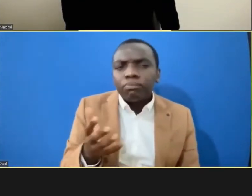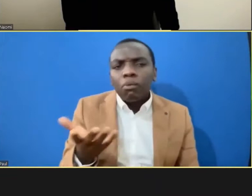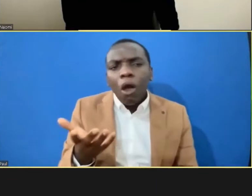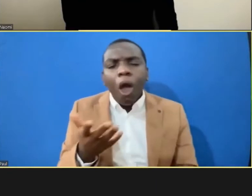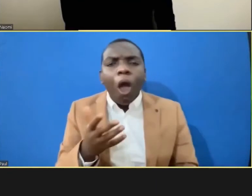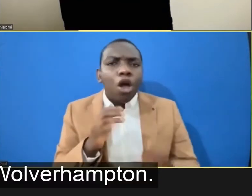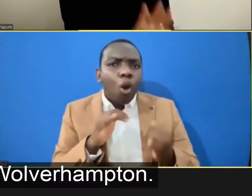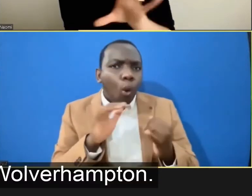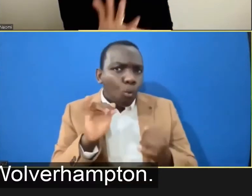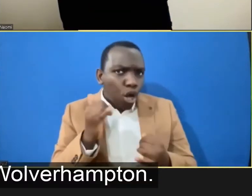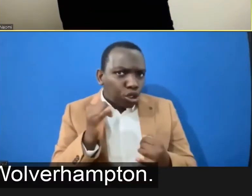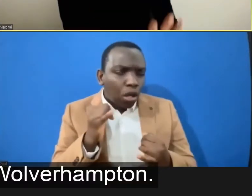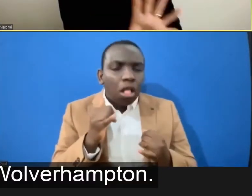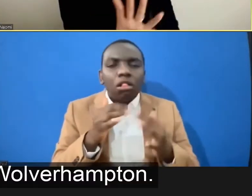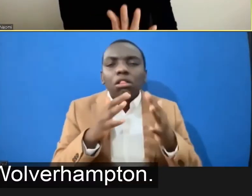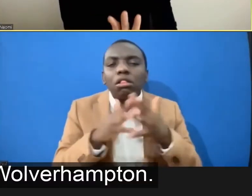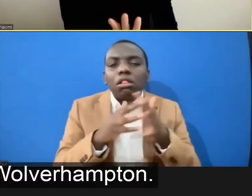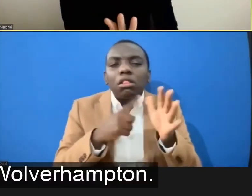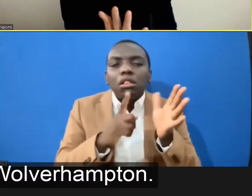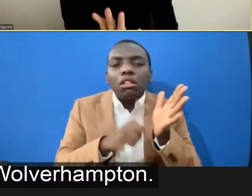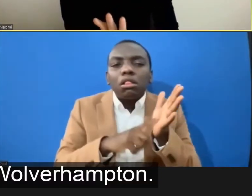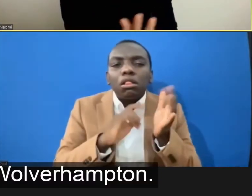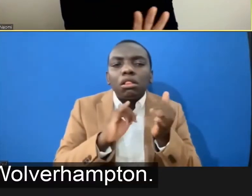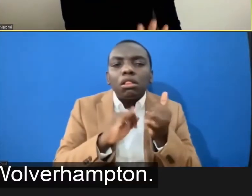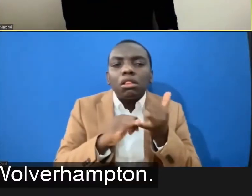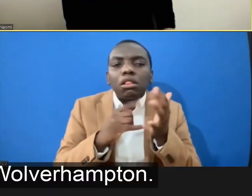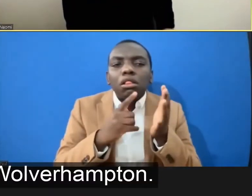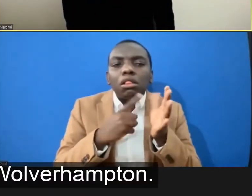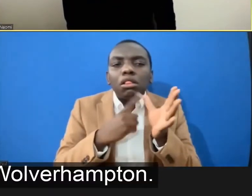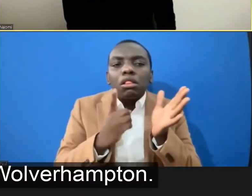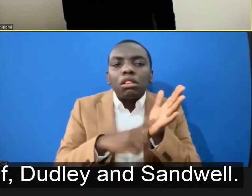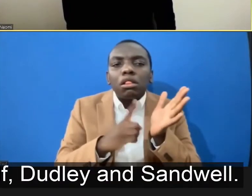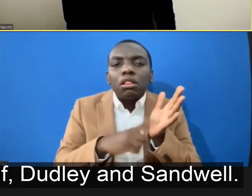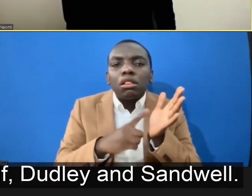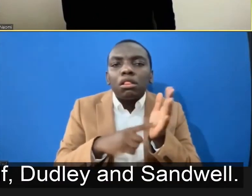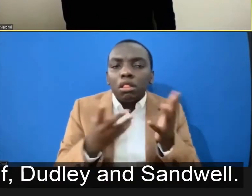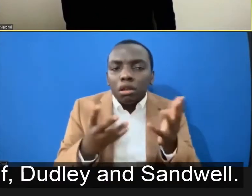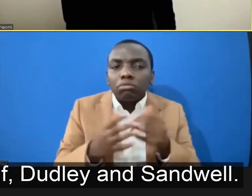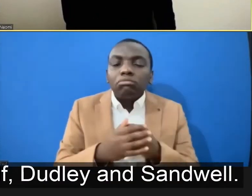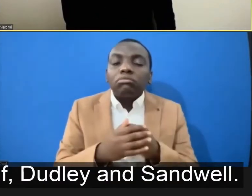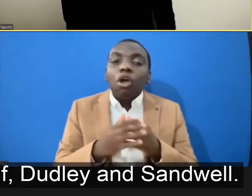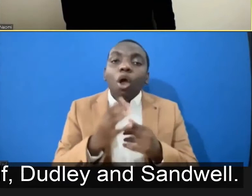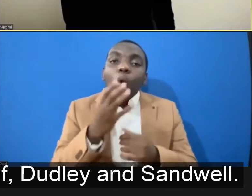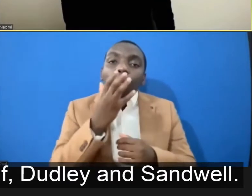And I cover 4 areas near Wolverhampton. So Walsall,